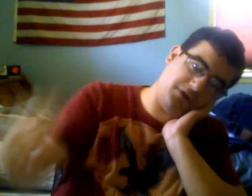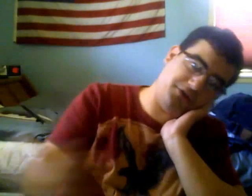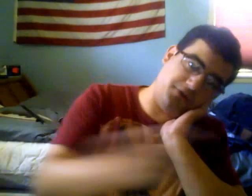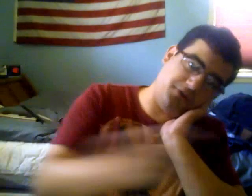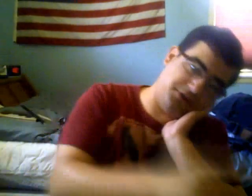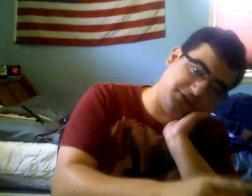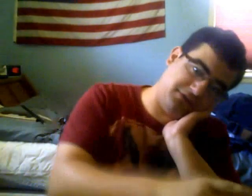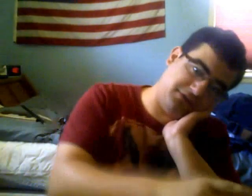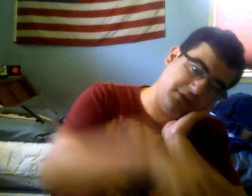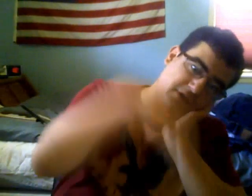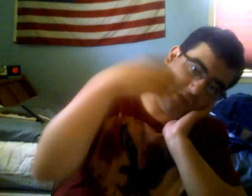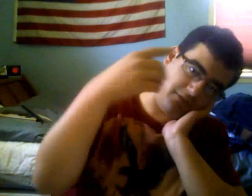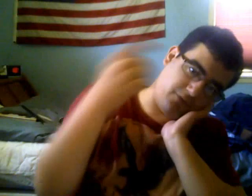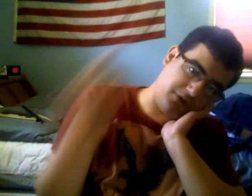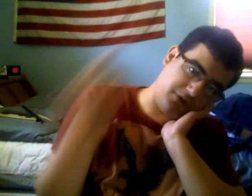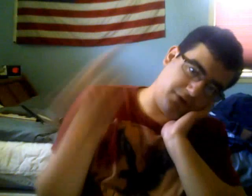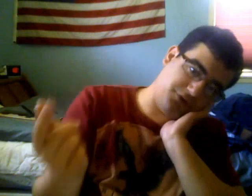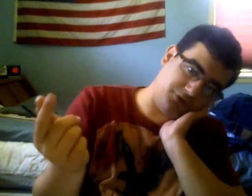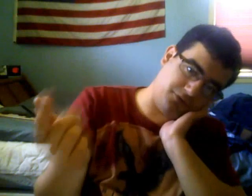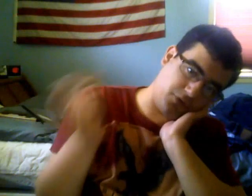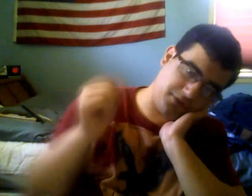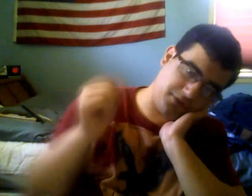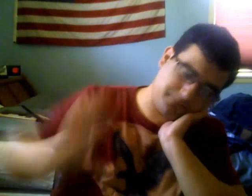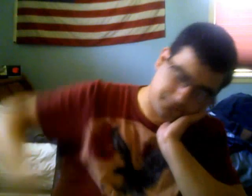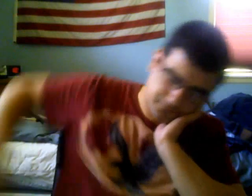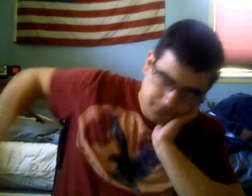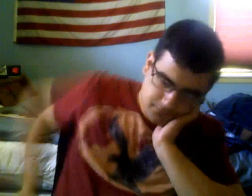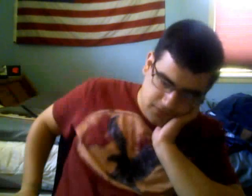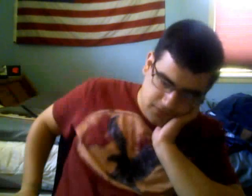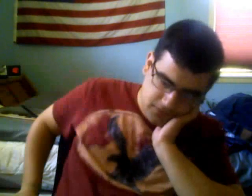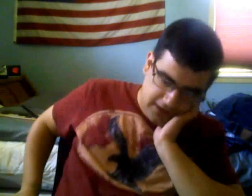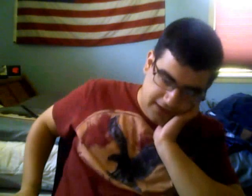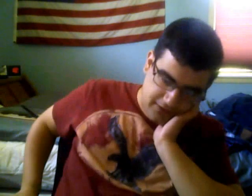had 297, Ford had 240. And